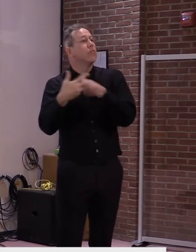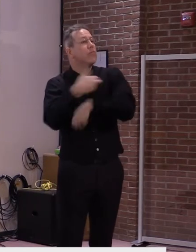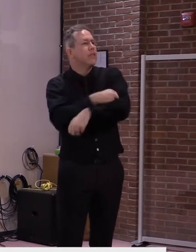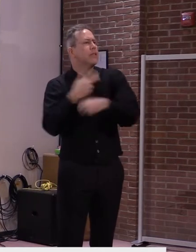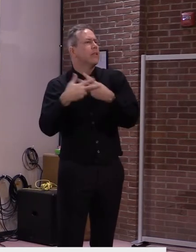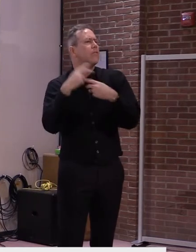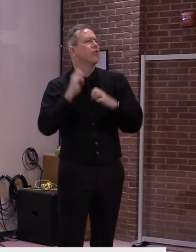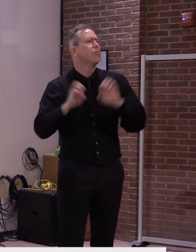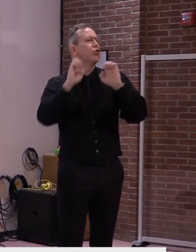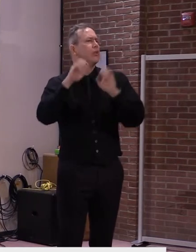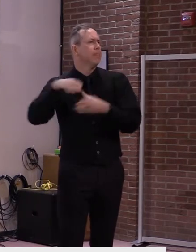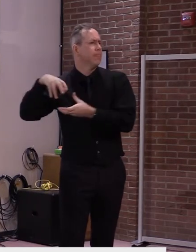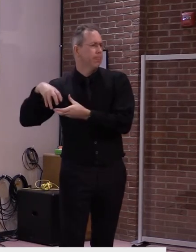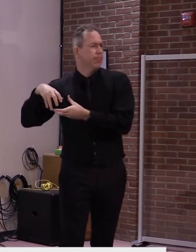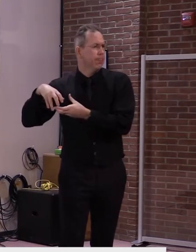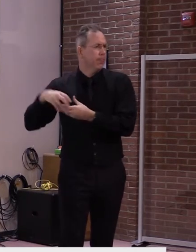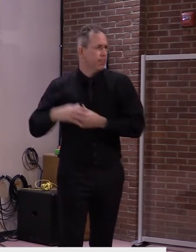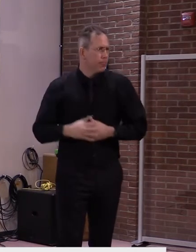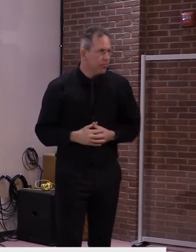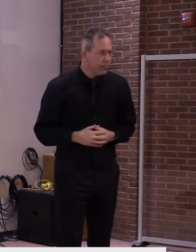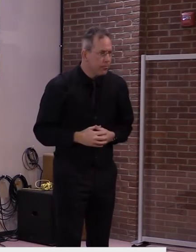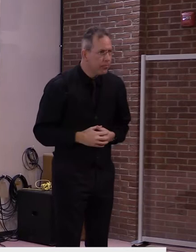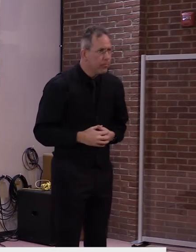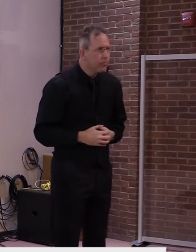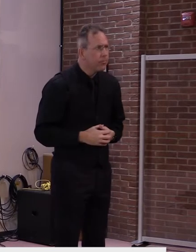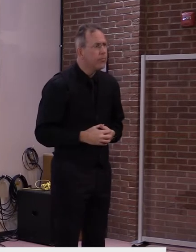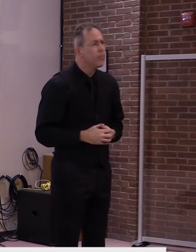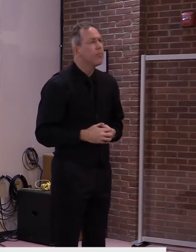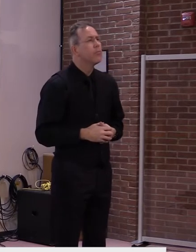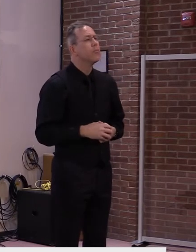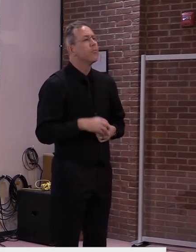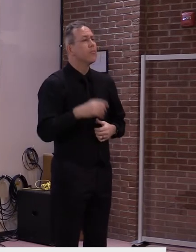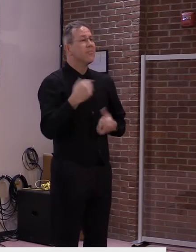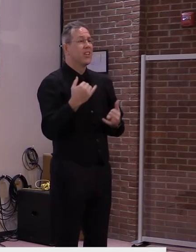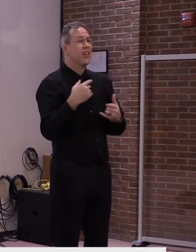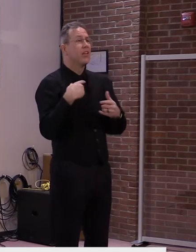to facilitate the transition from Group 1A to Phase 2,